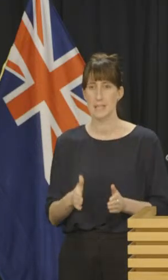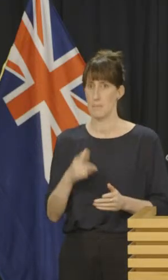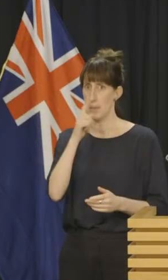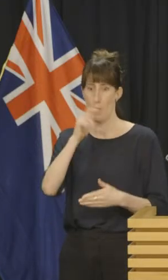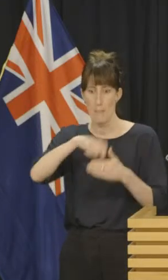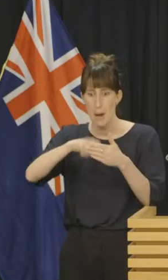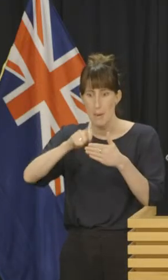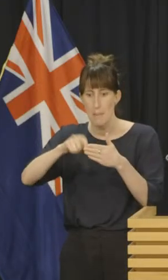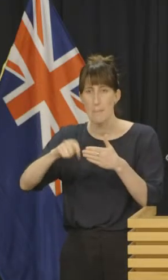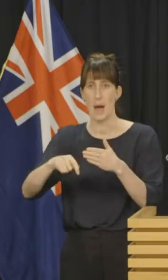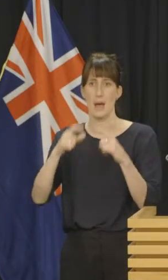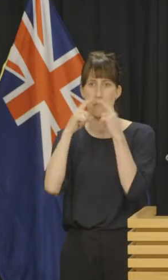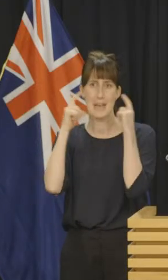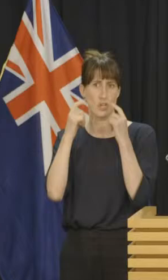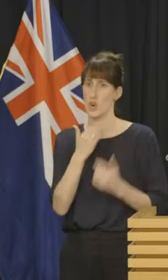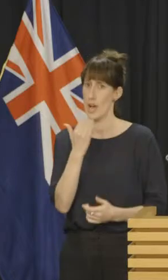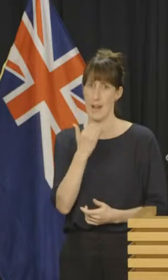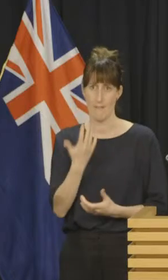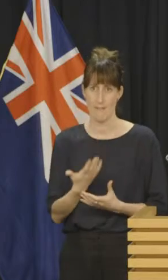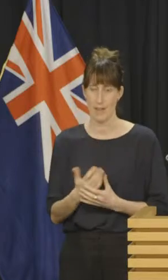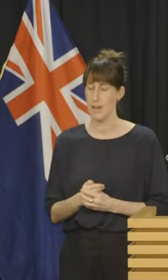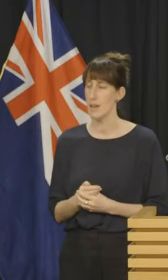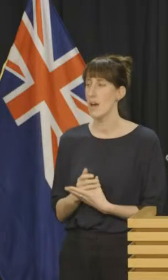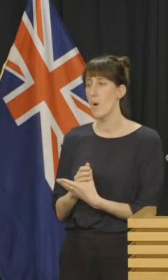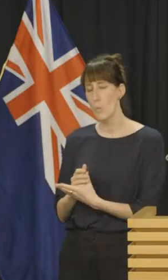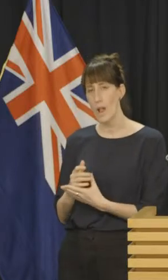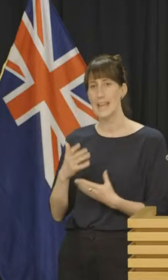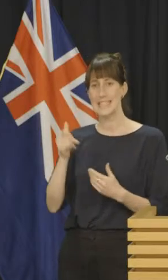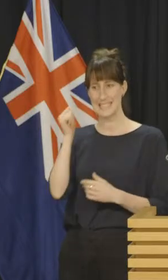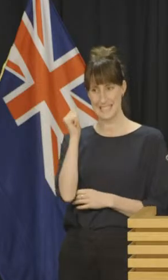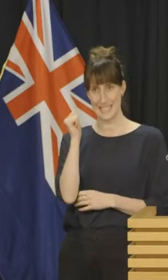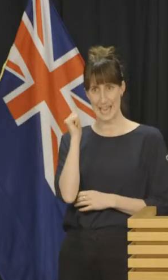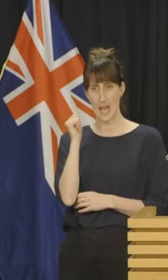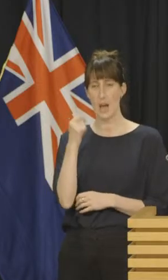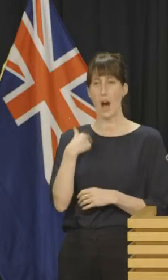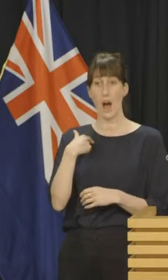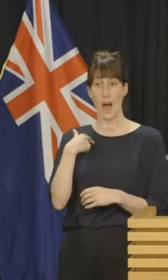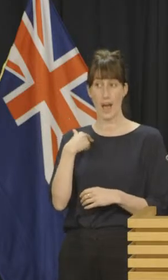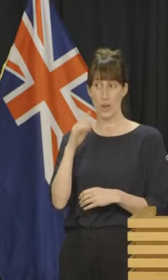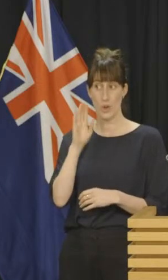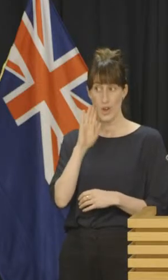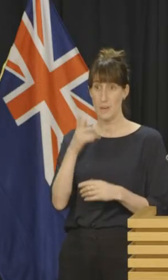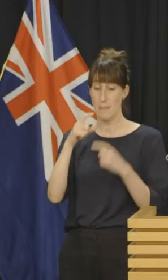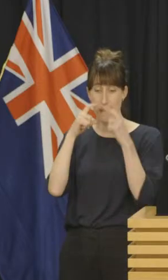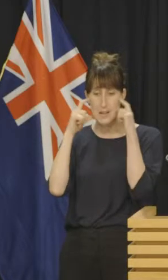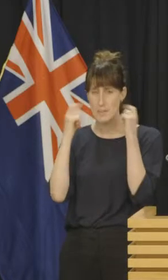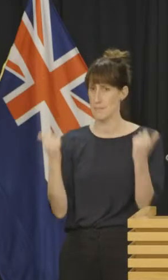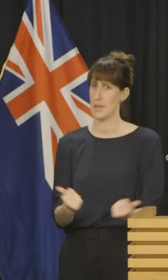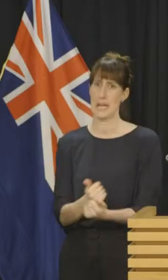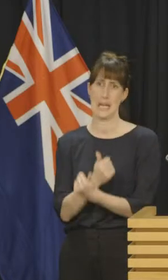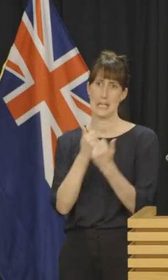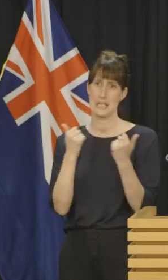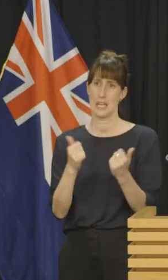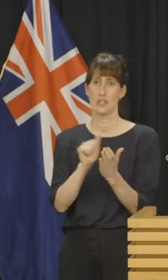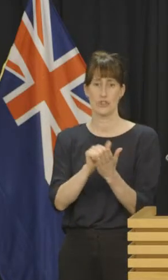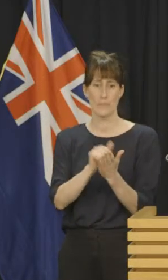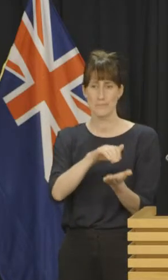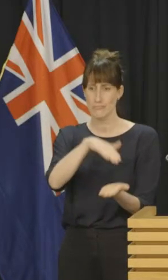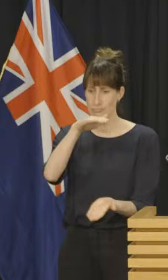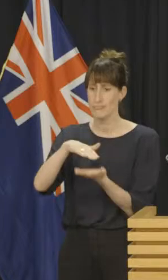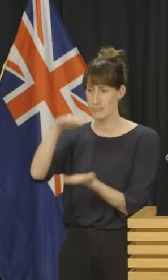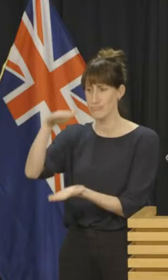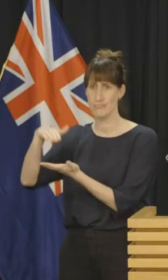12 million masks available in retail stock at the moment, and of course those retailers, as you know, supply and